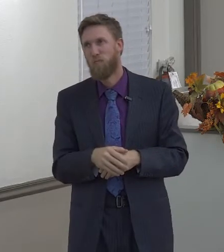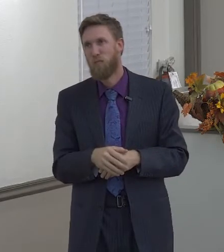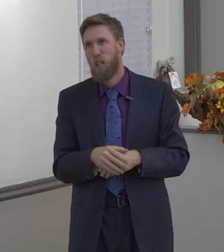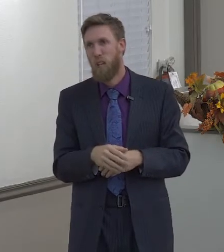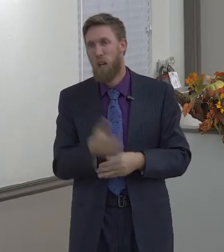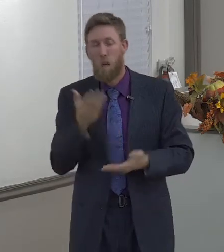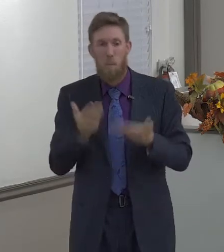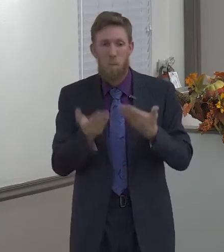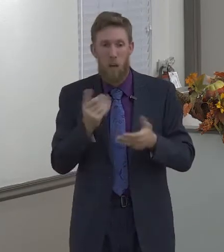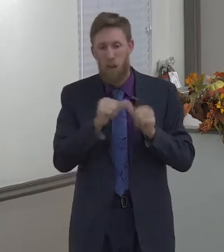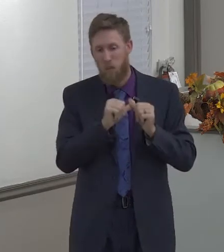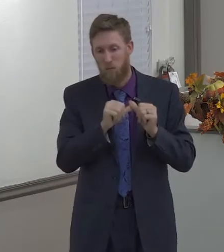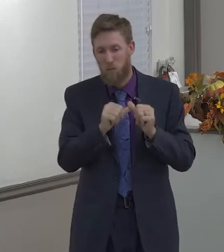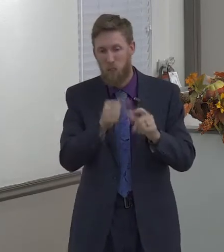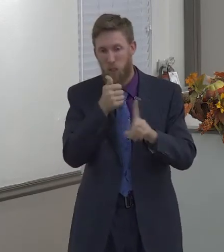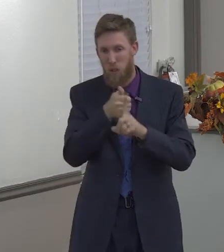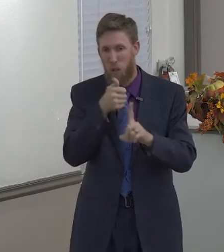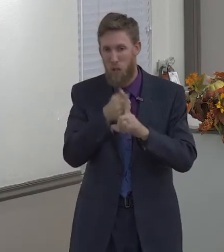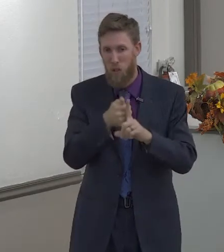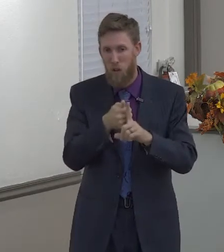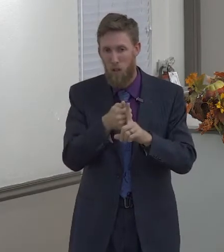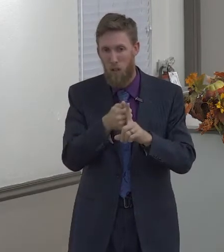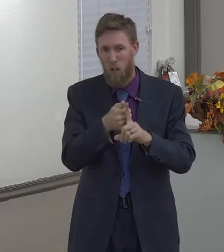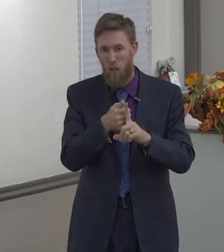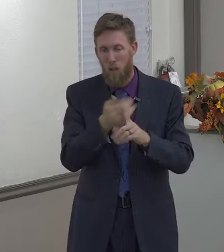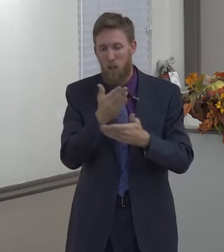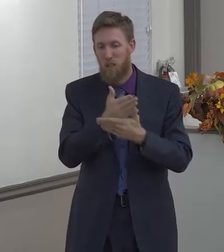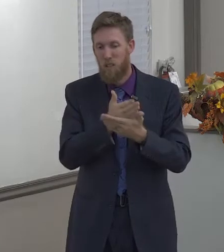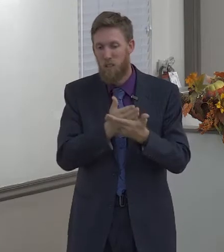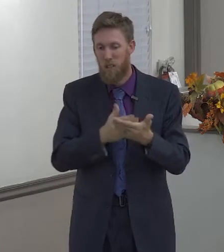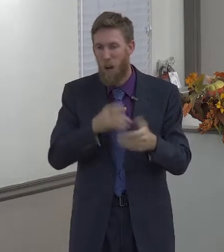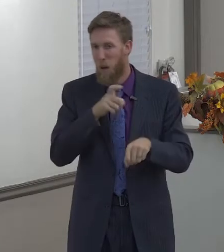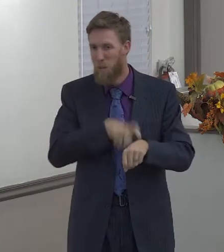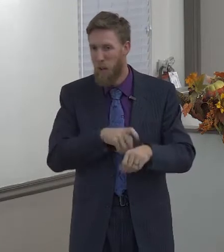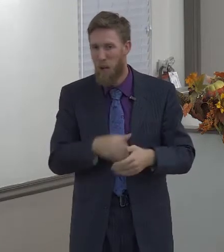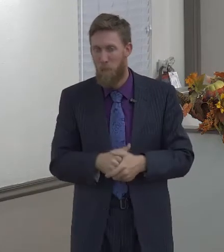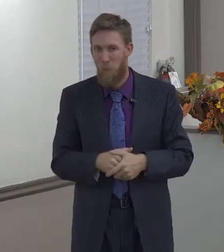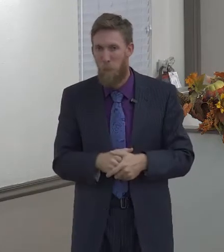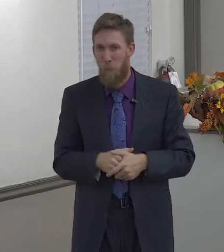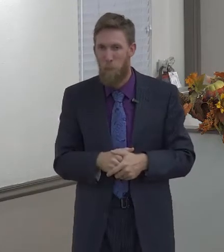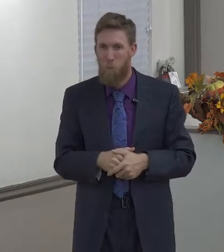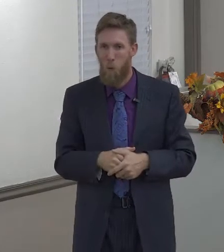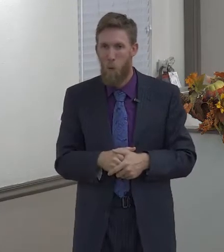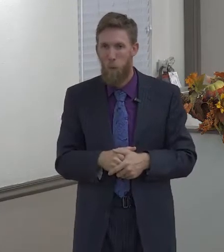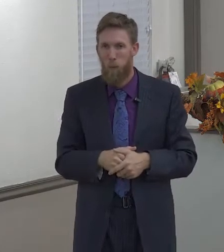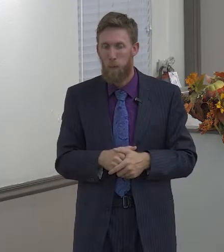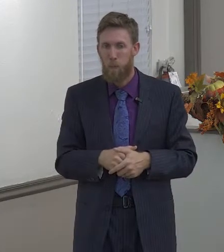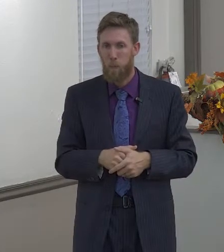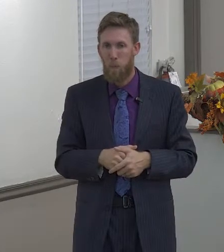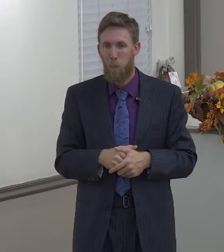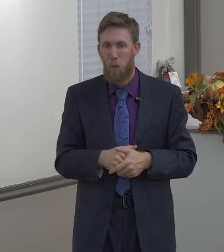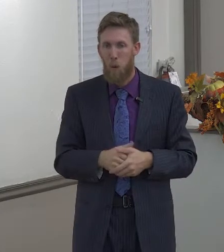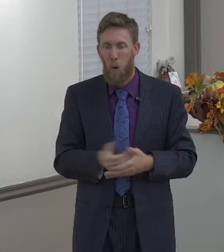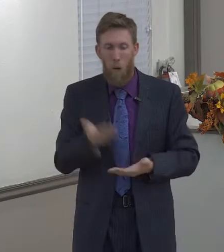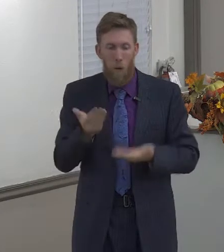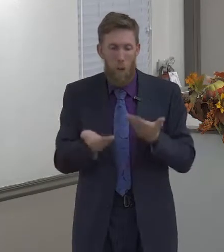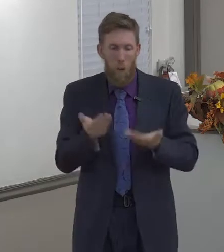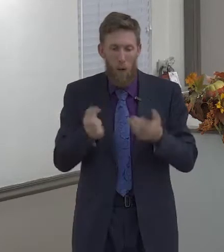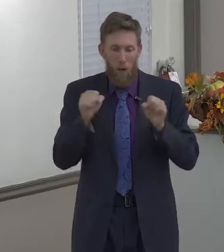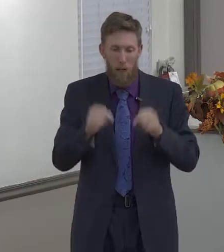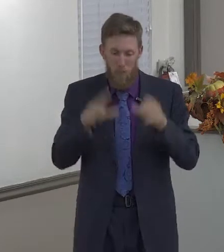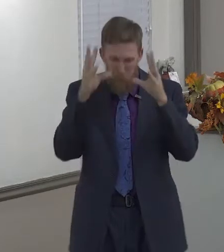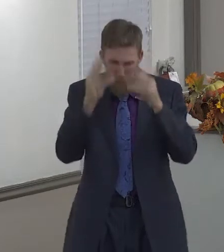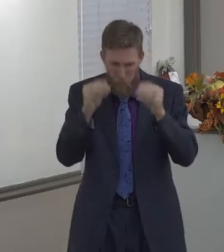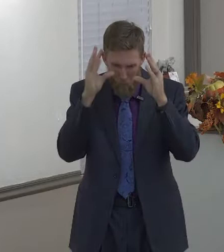or communicate something and teach these kids a Bible verse or something. But you know, far too often what we see